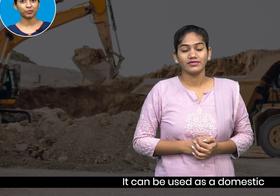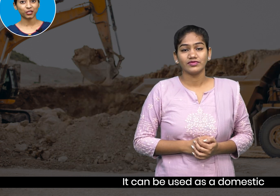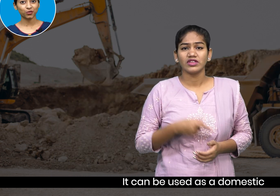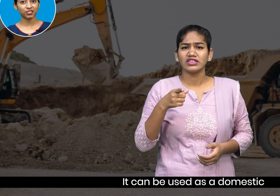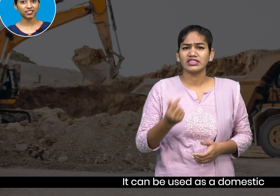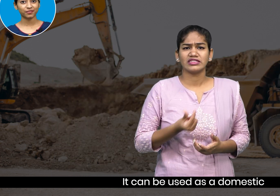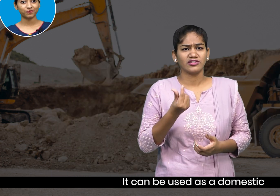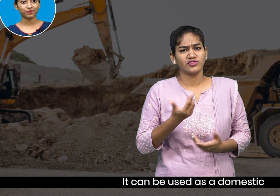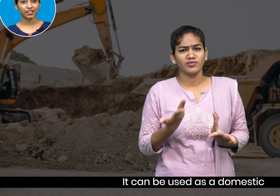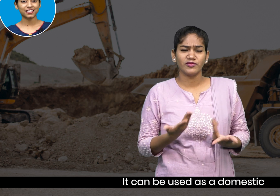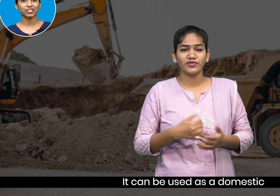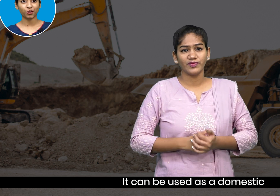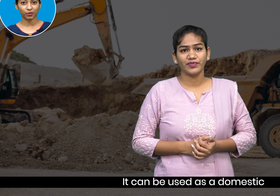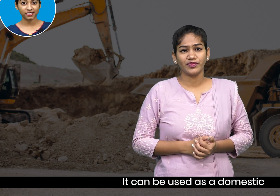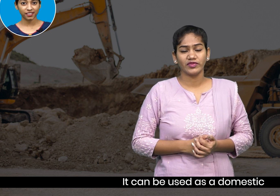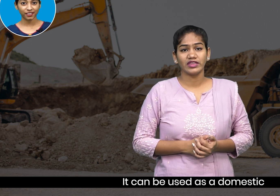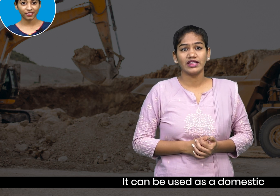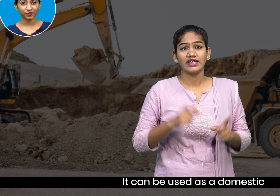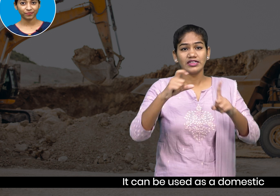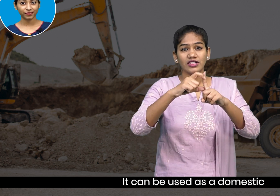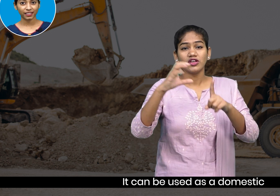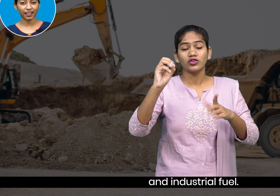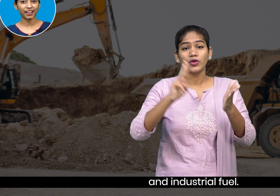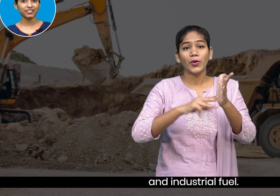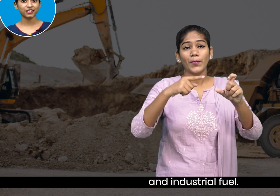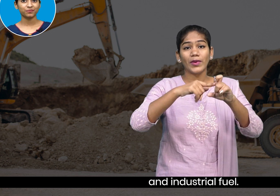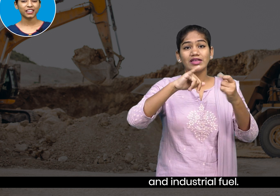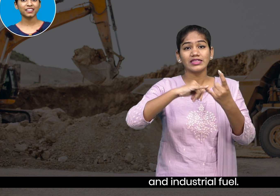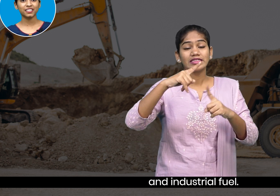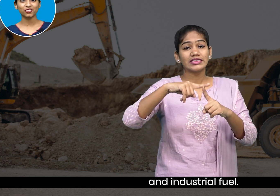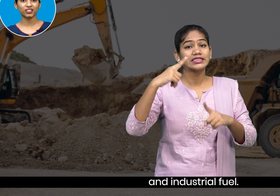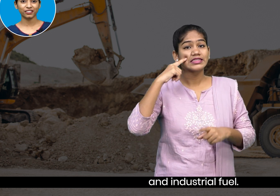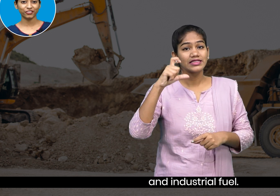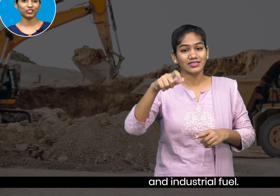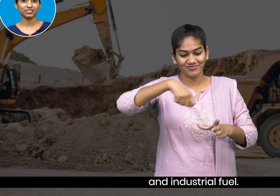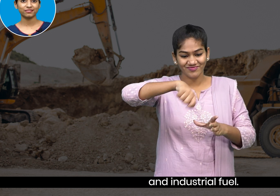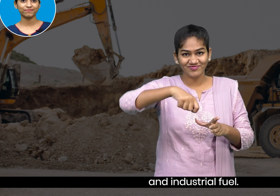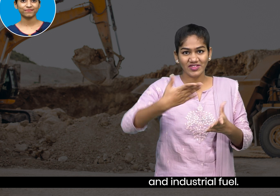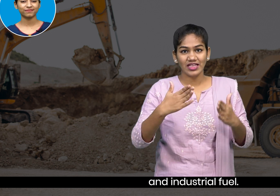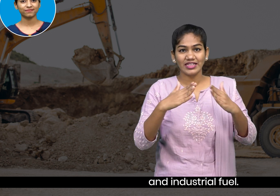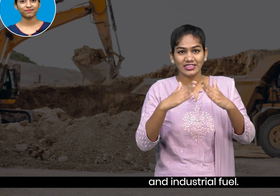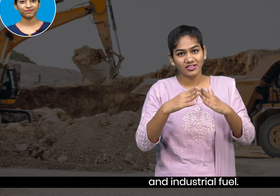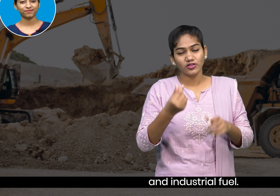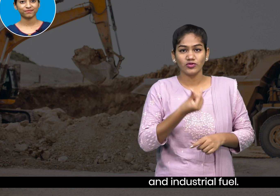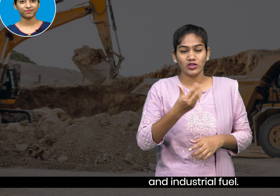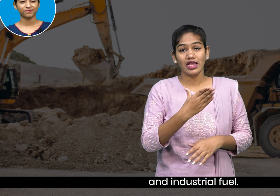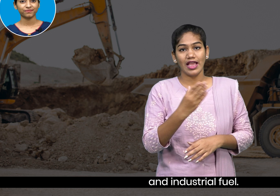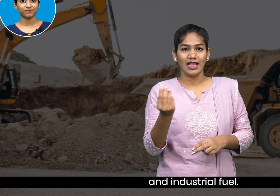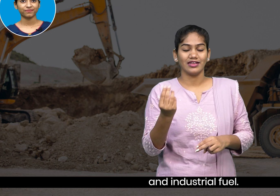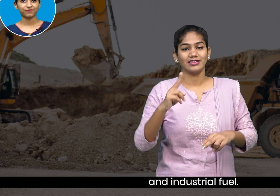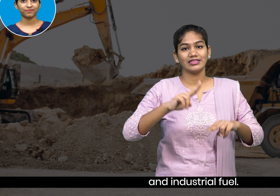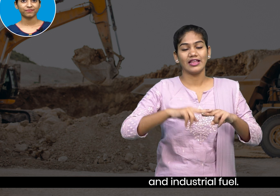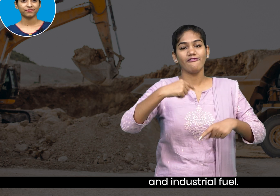It can be used as a domestic and industrial fuel.